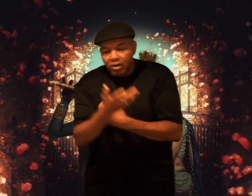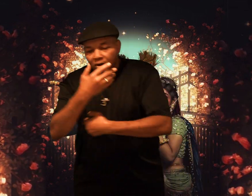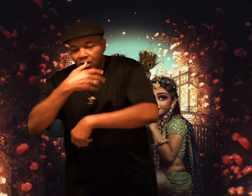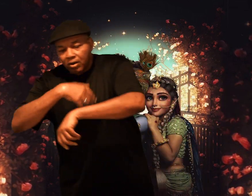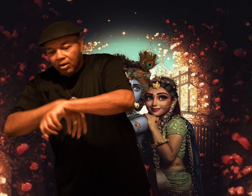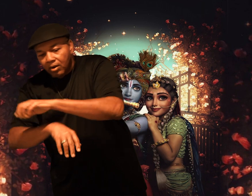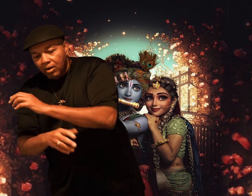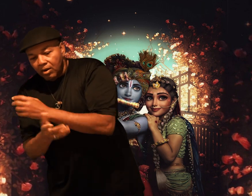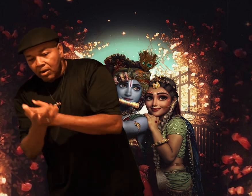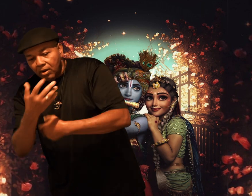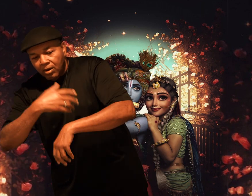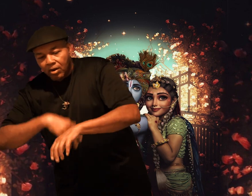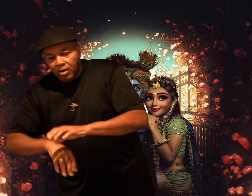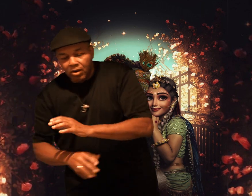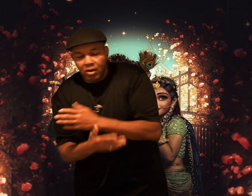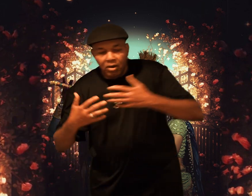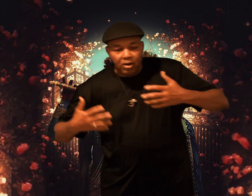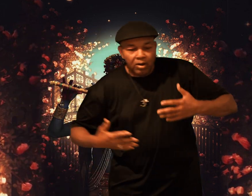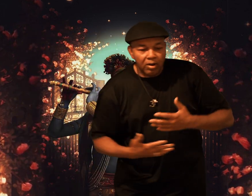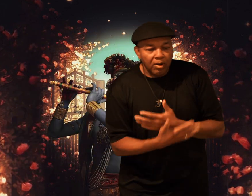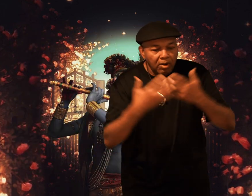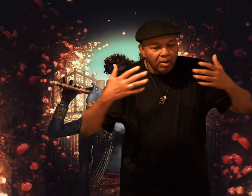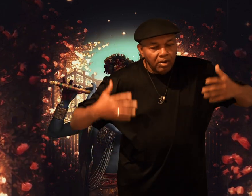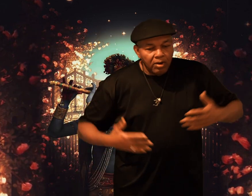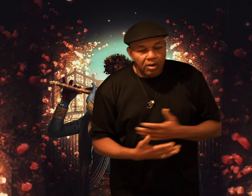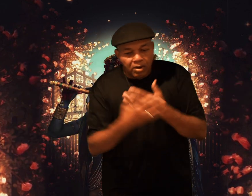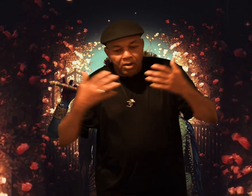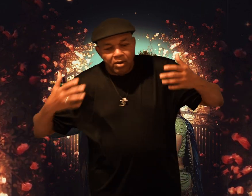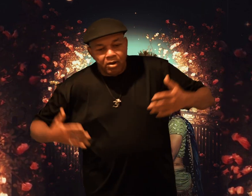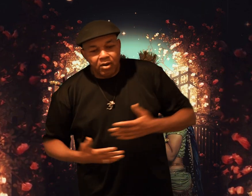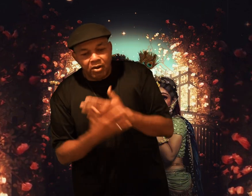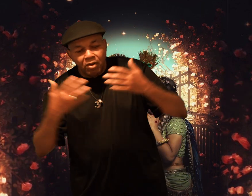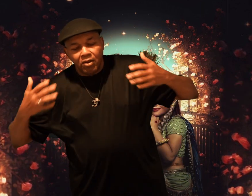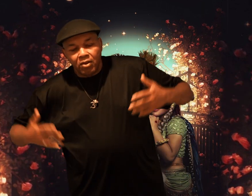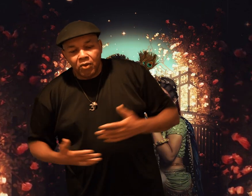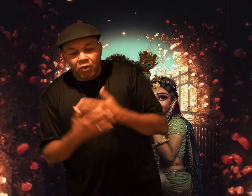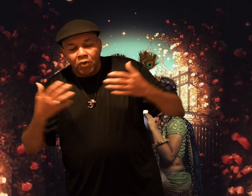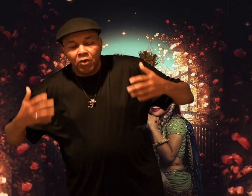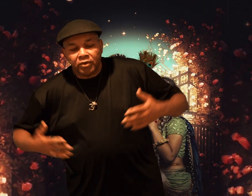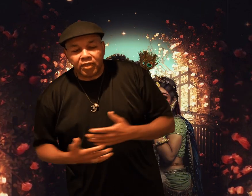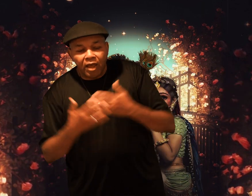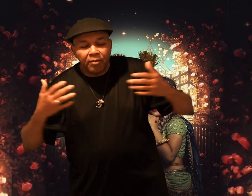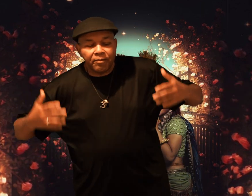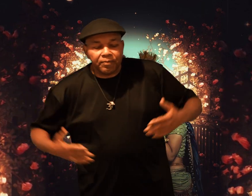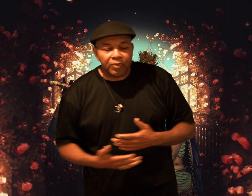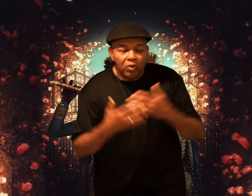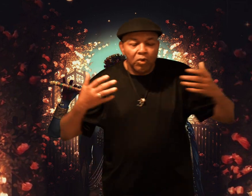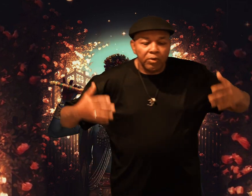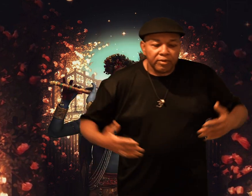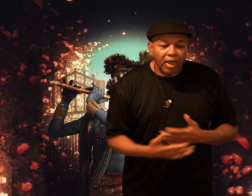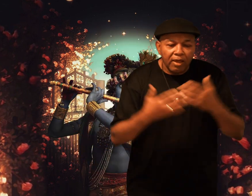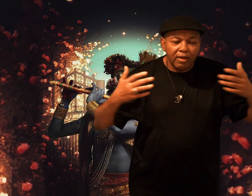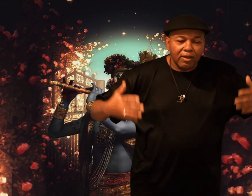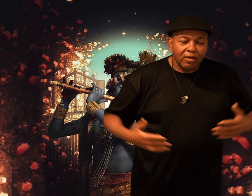can, cause you don't need to be a Superman. We don't have to leap tall buildings in a